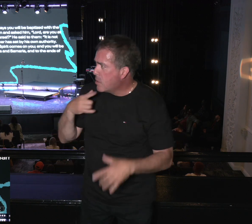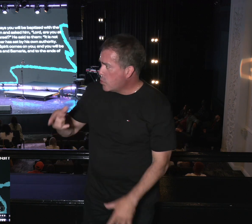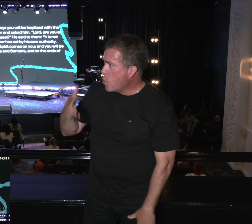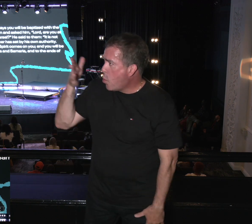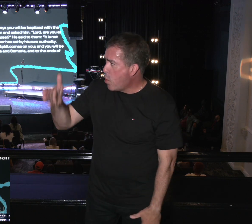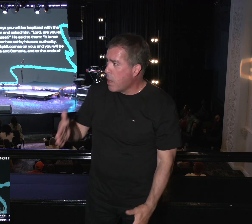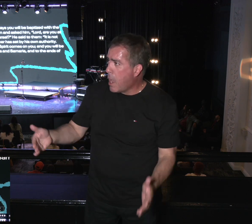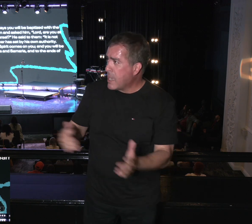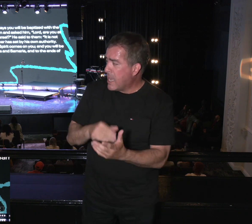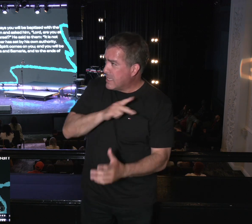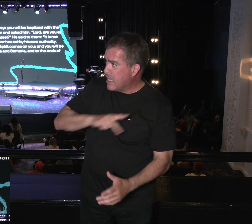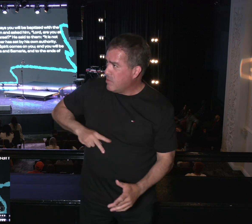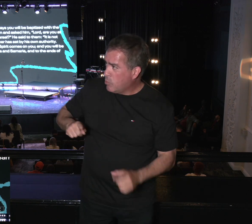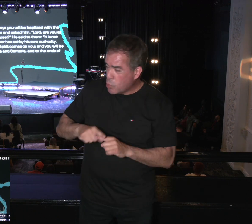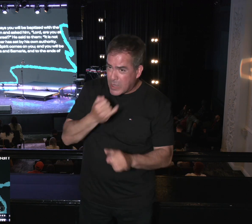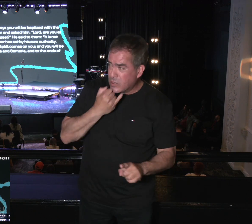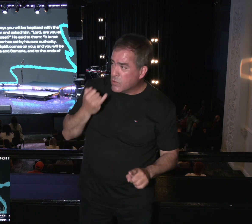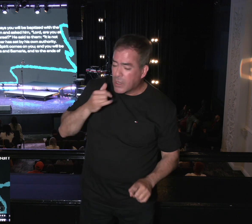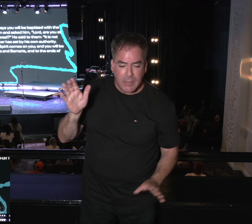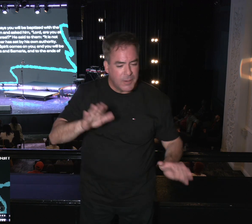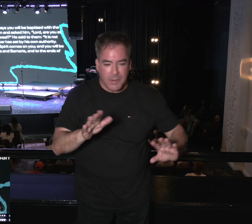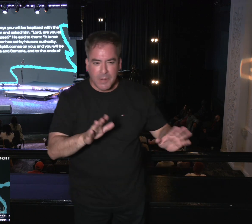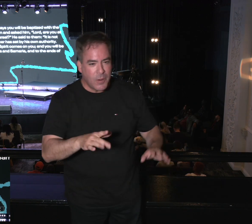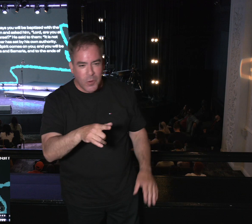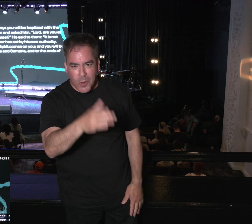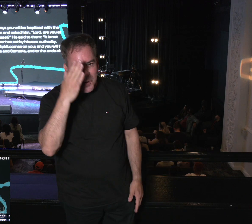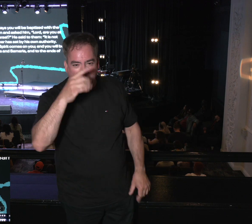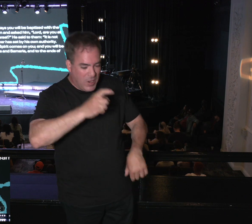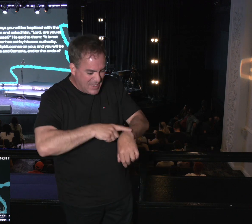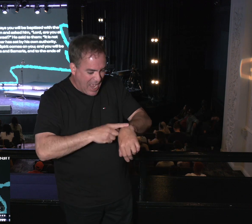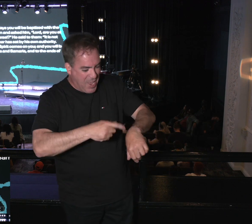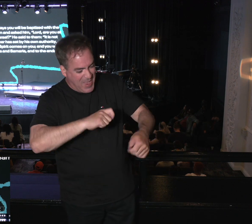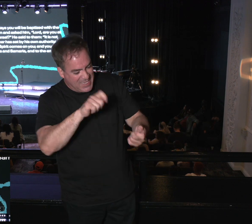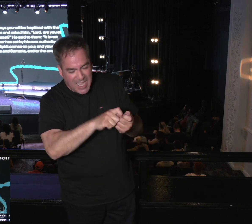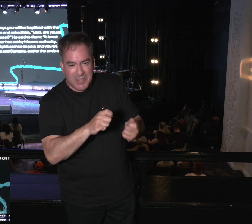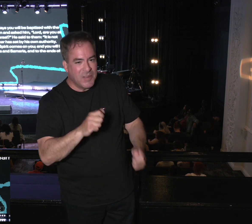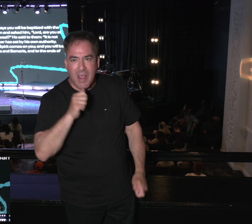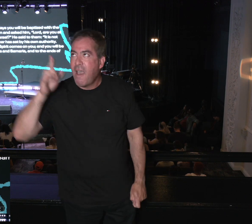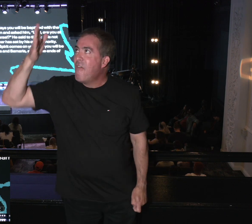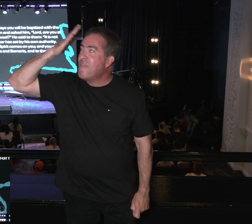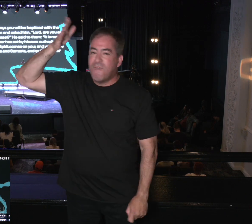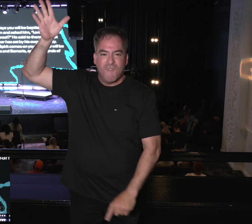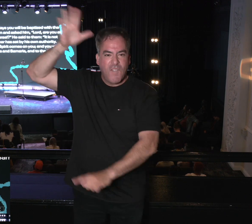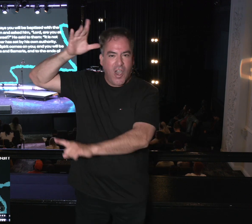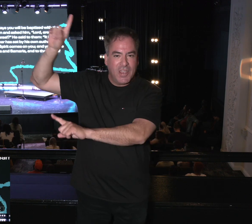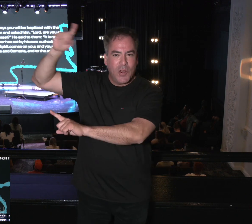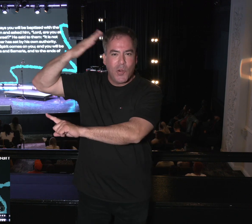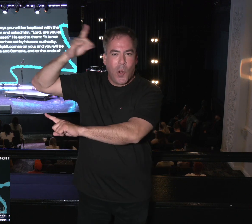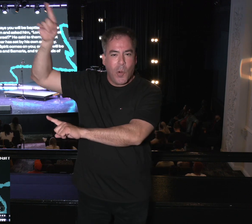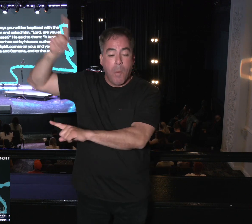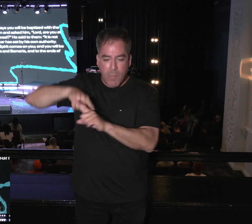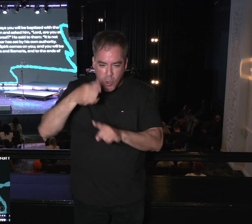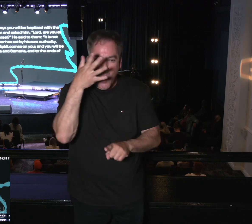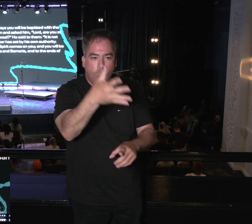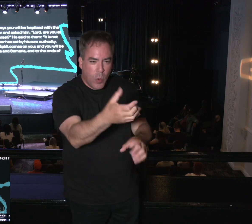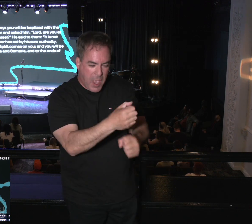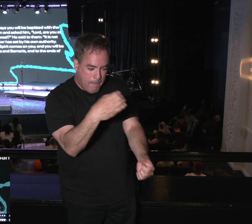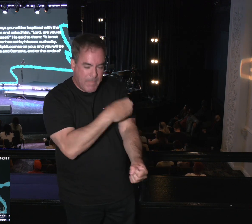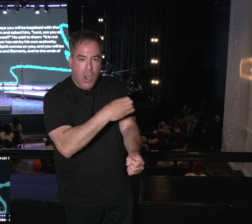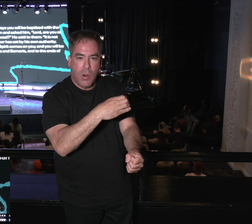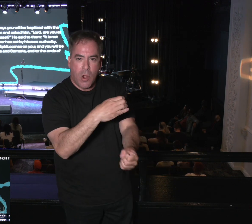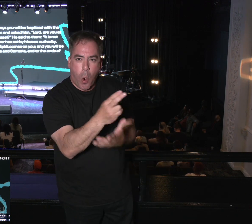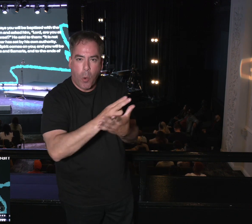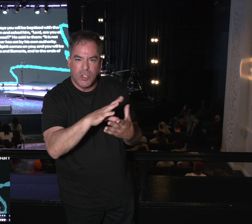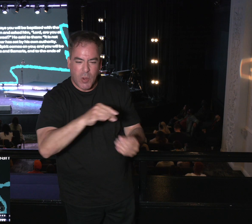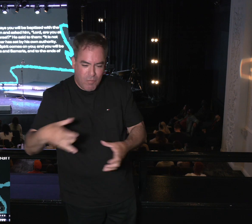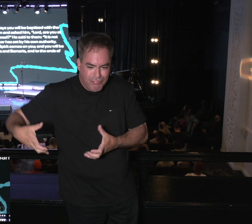going to restore the kingdom to Israel? He said to them, it's not for you to know the time or dates the Father has set by his own authority, but you will receive power when the Holy